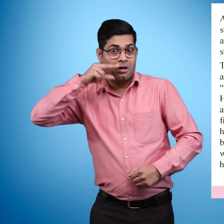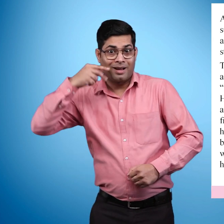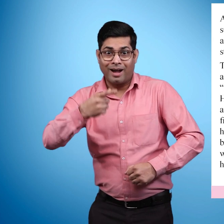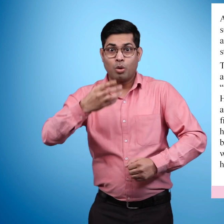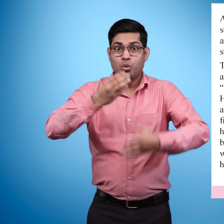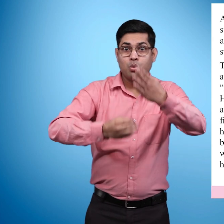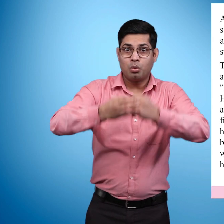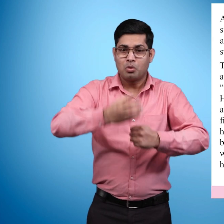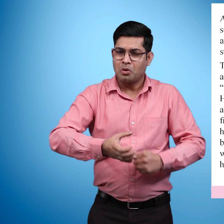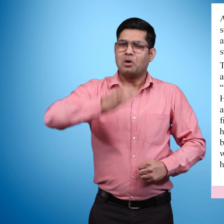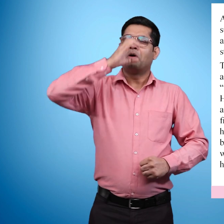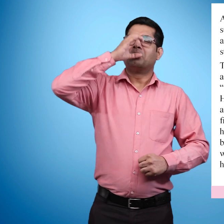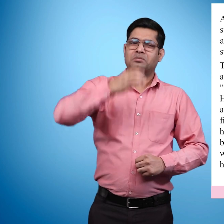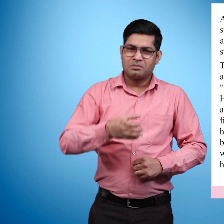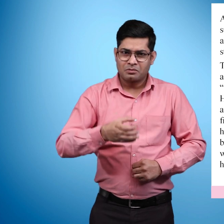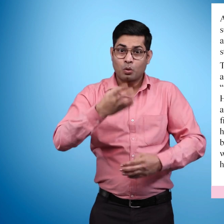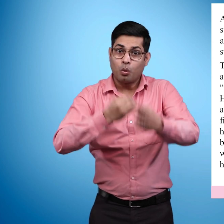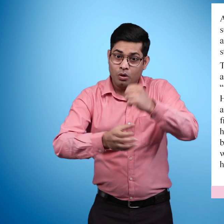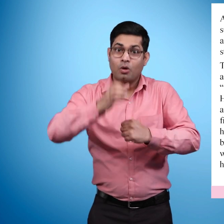After drinking many glasses of milk,